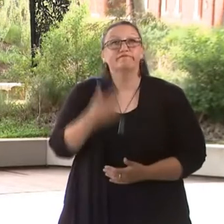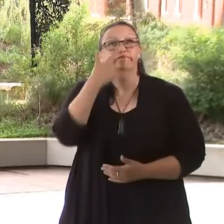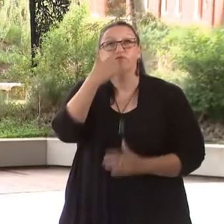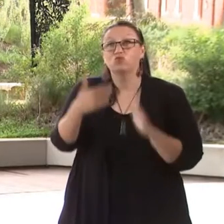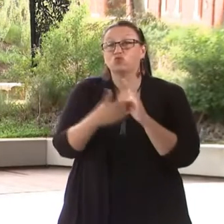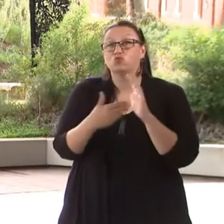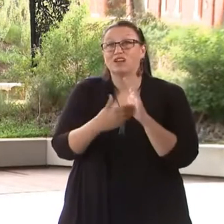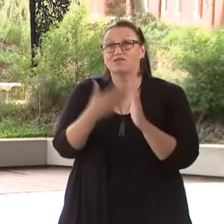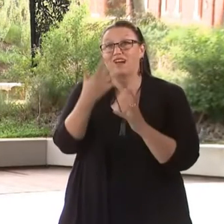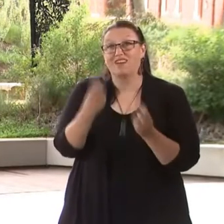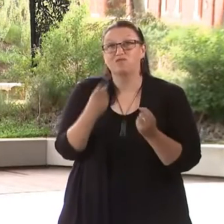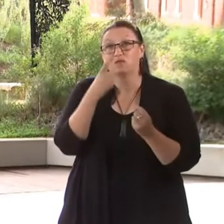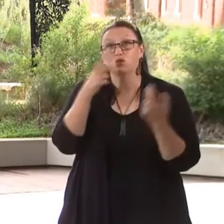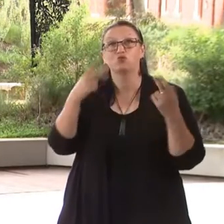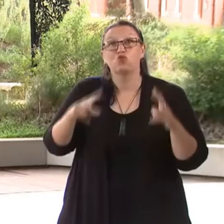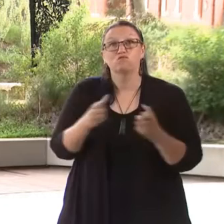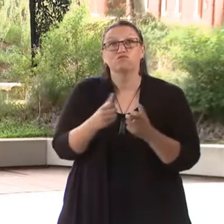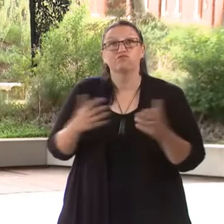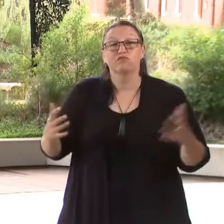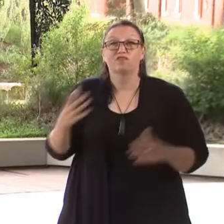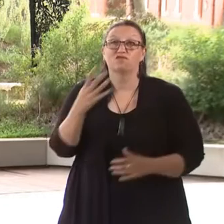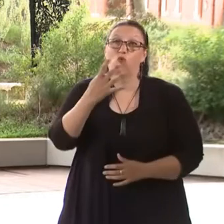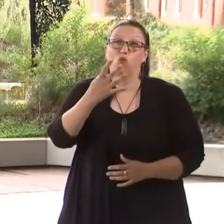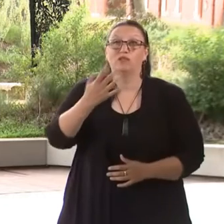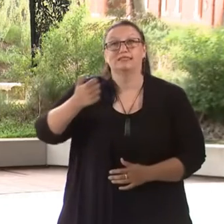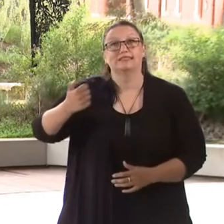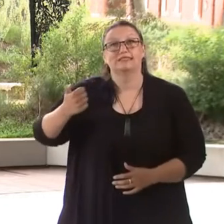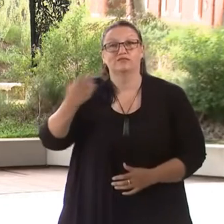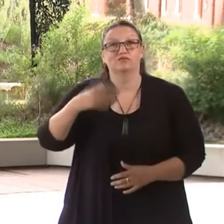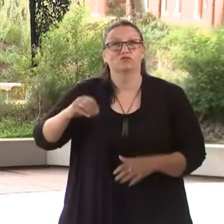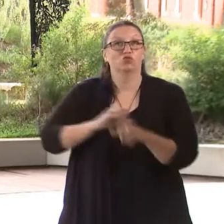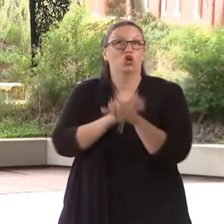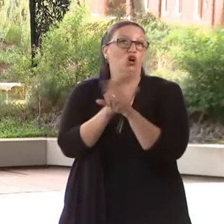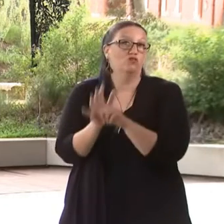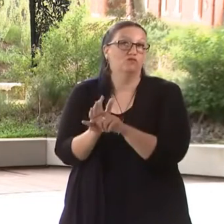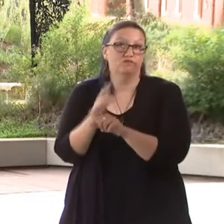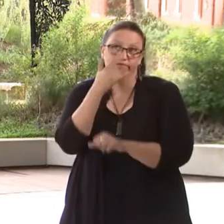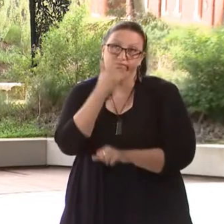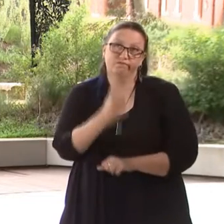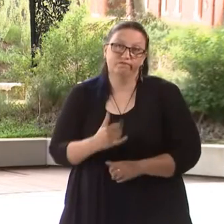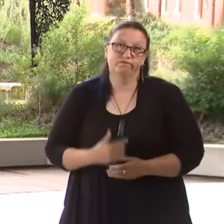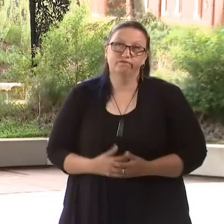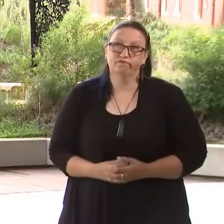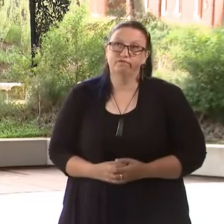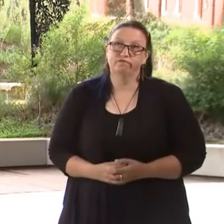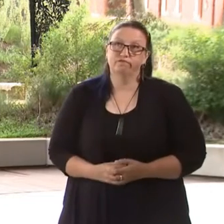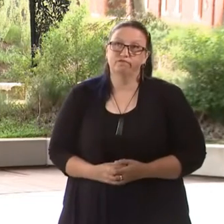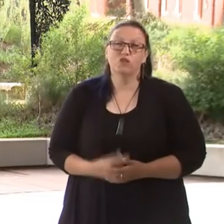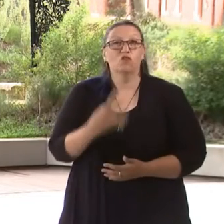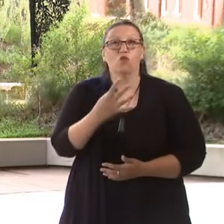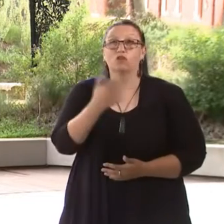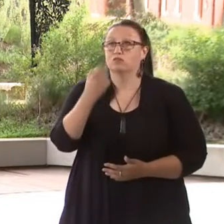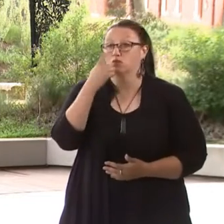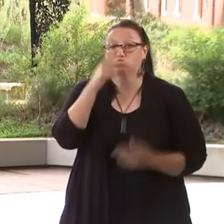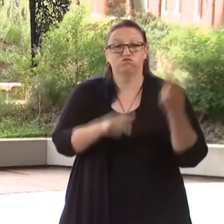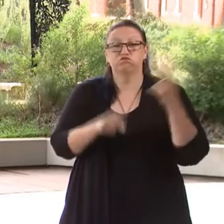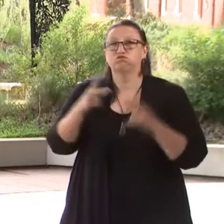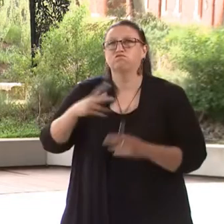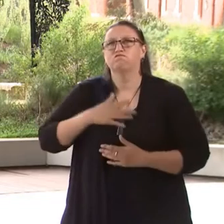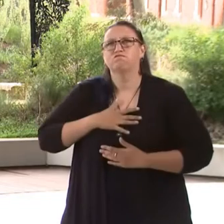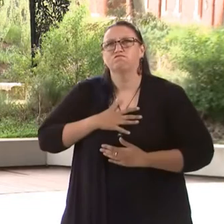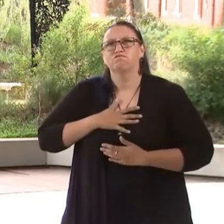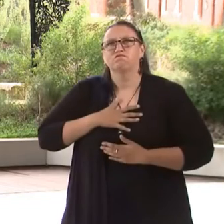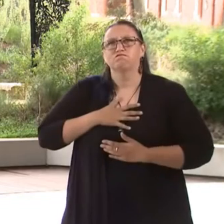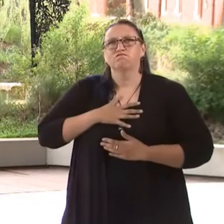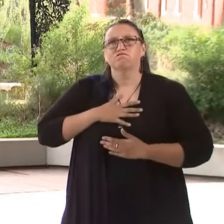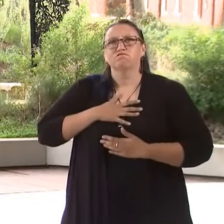reporting the deaths of 46 people in New South Wales who have died with COVID. On behalf of people right